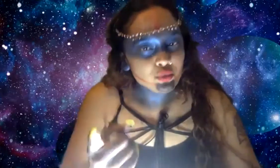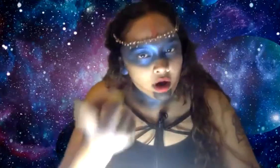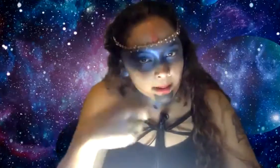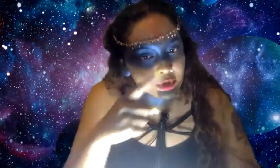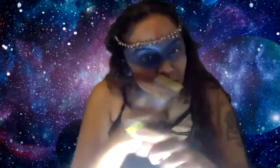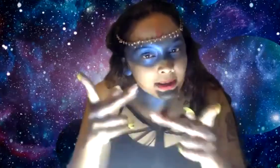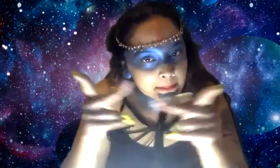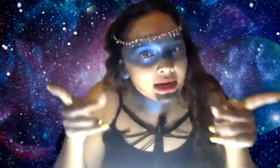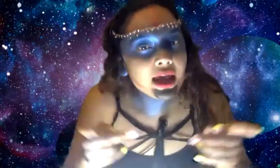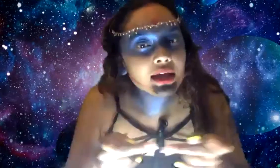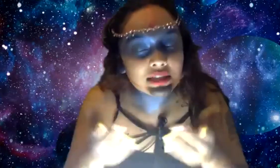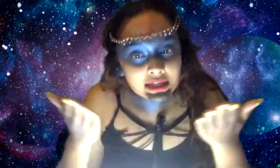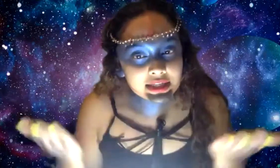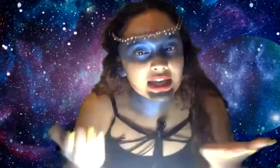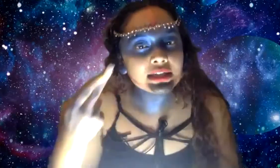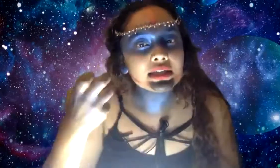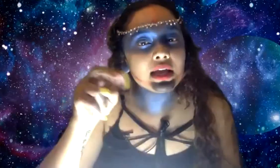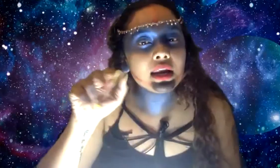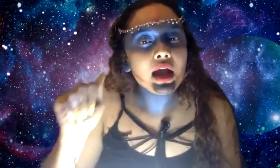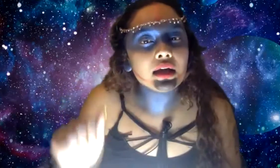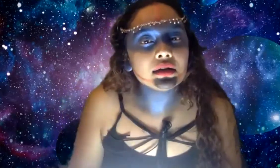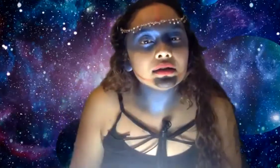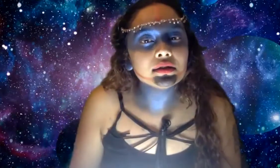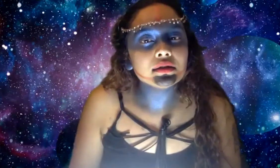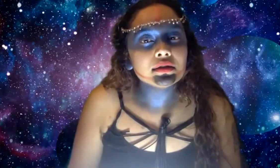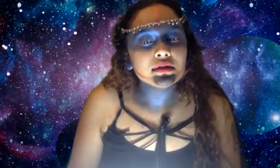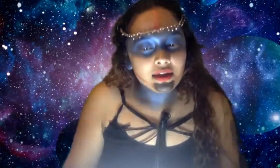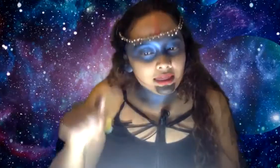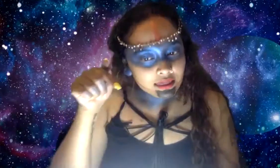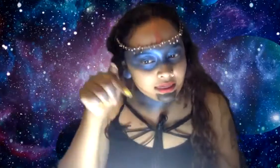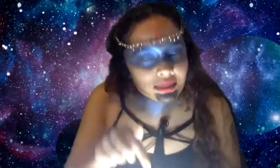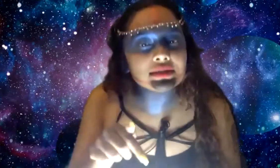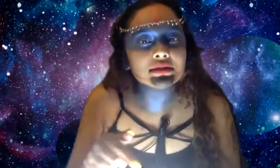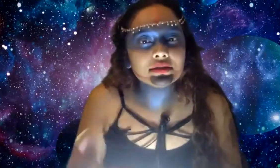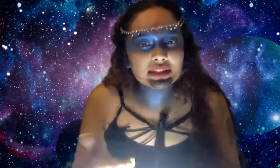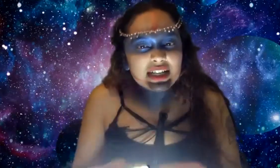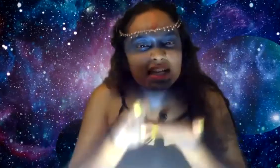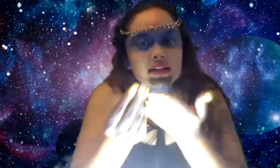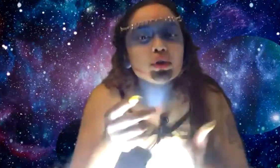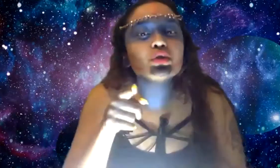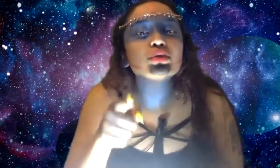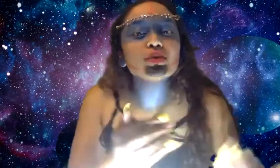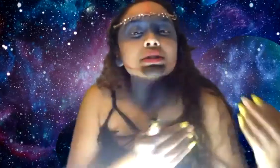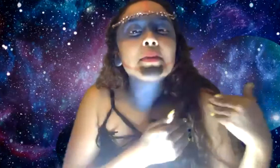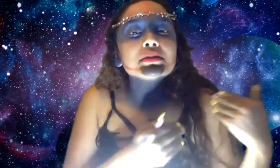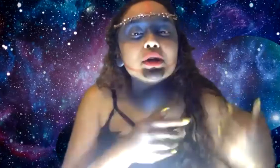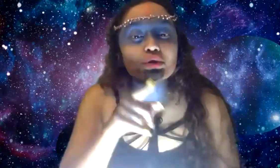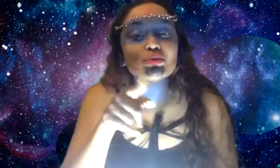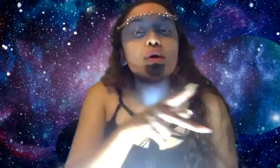And just so you know, I'm deaf like you. You are here in this place called Henna and you are no longer alone.